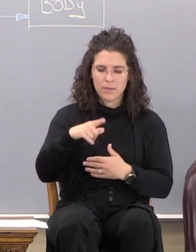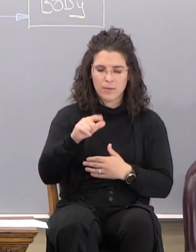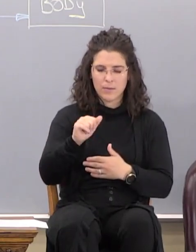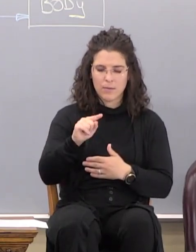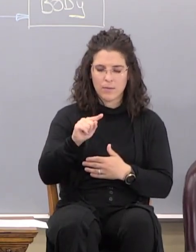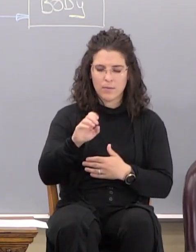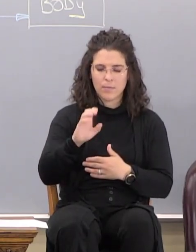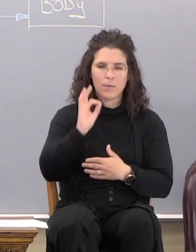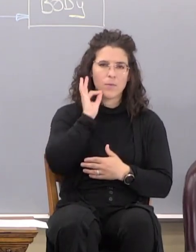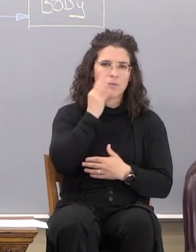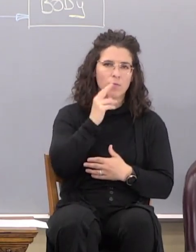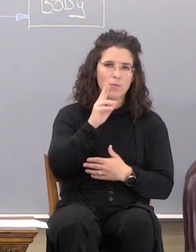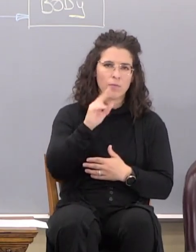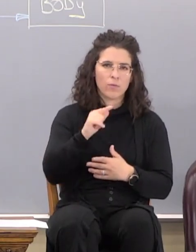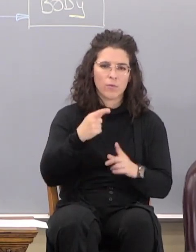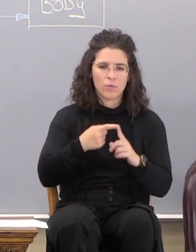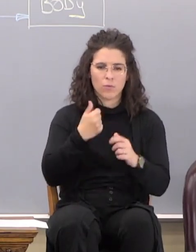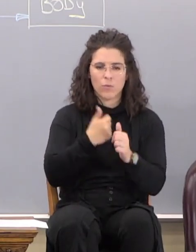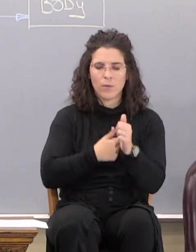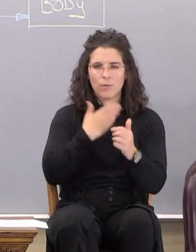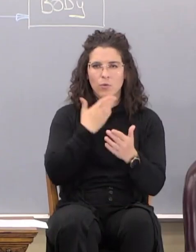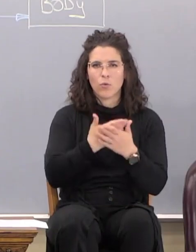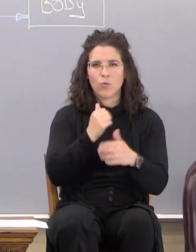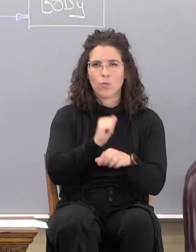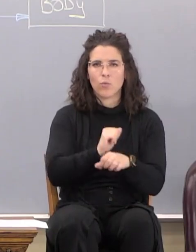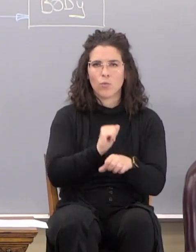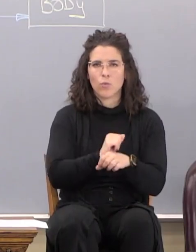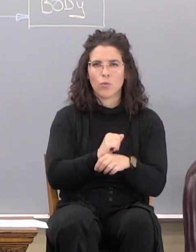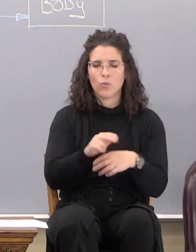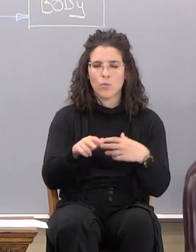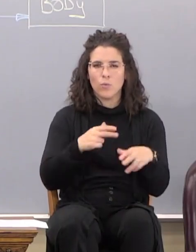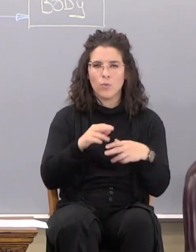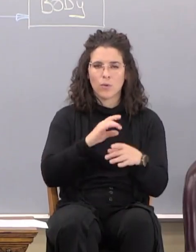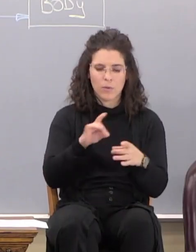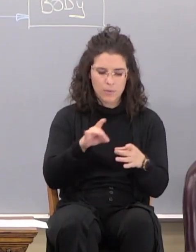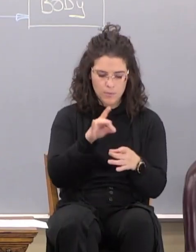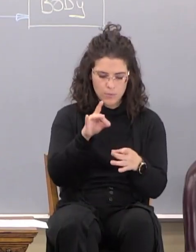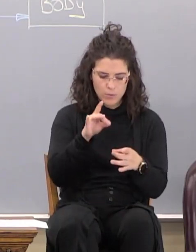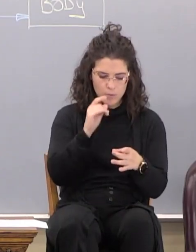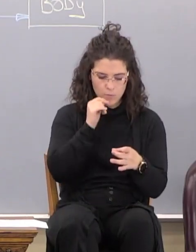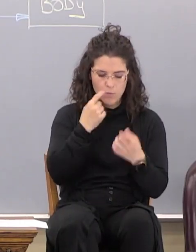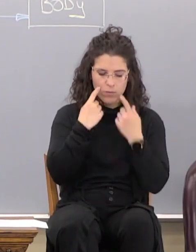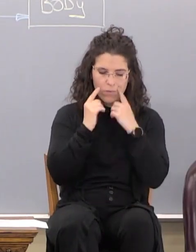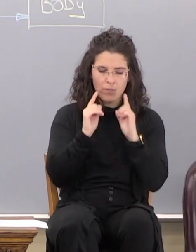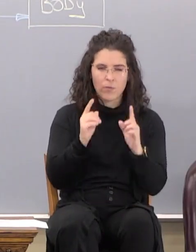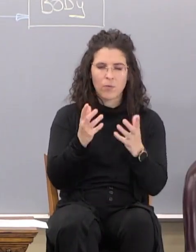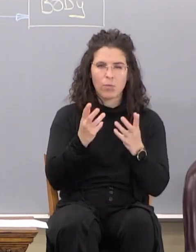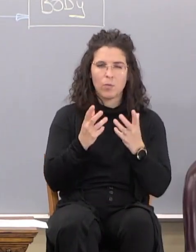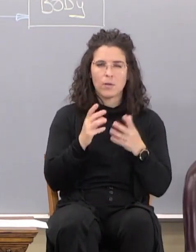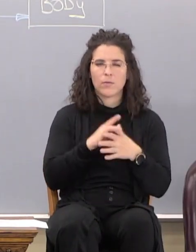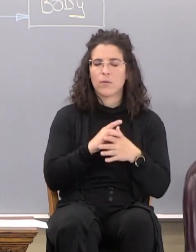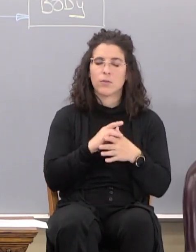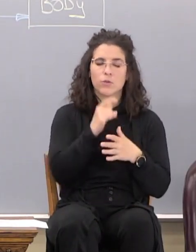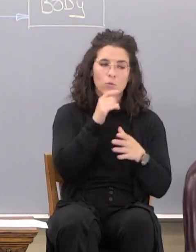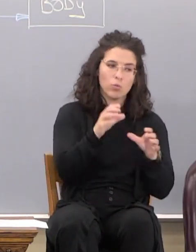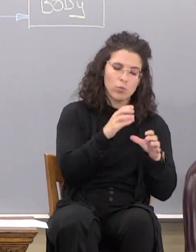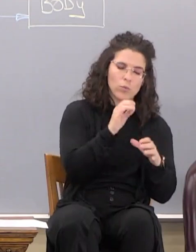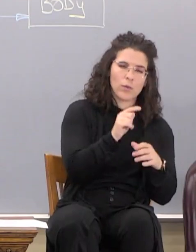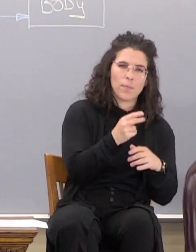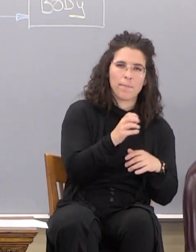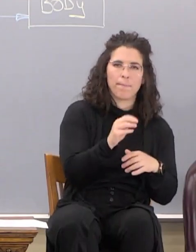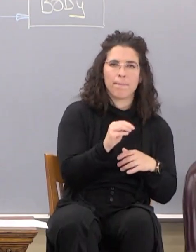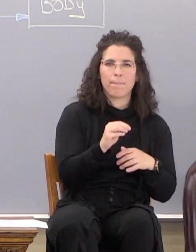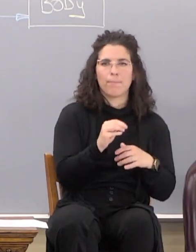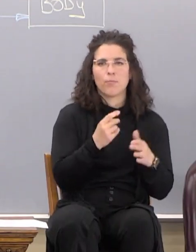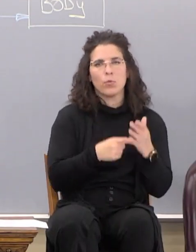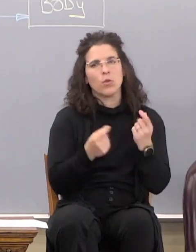every good work. And when he talks about walking in the Spirit, you won't fulfill the lust of the... didn't say they wouldn't be there. It said you won't do them.